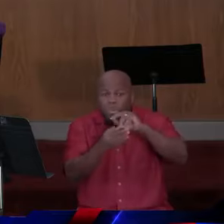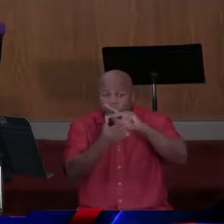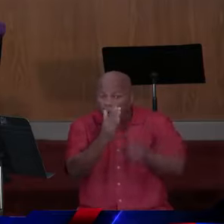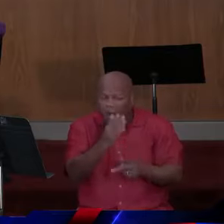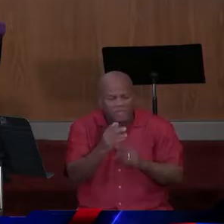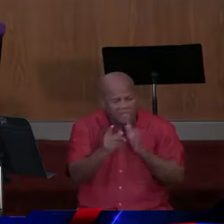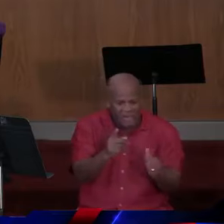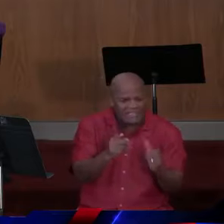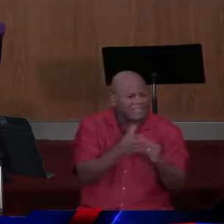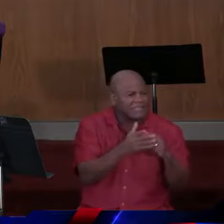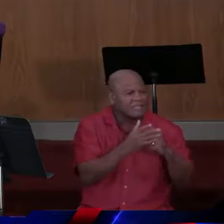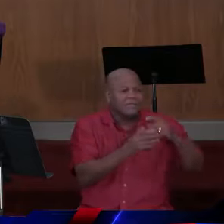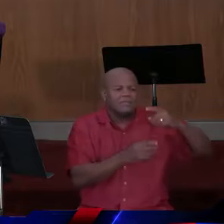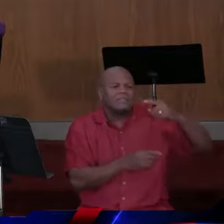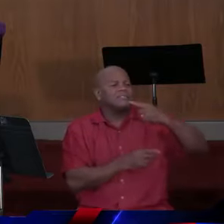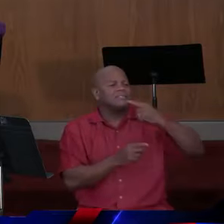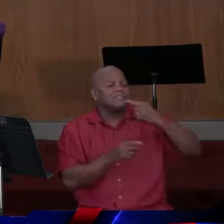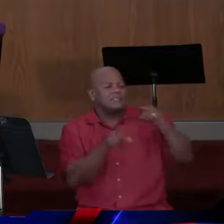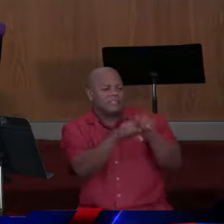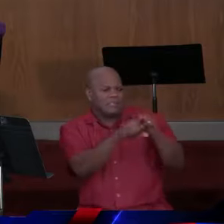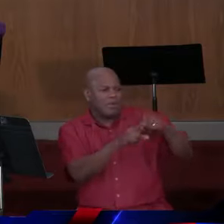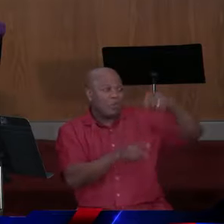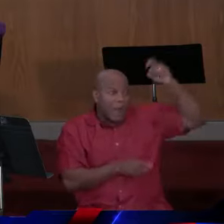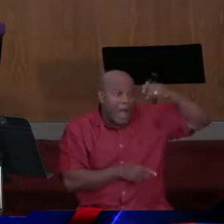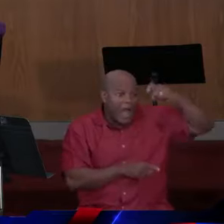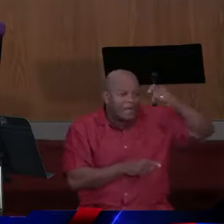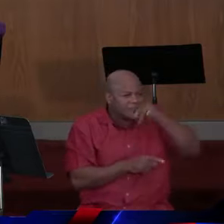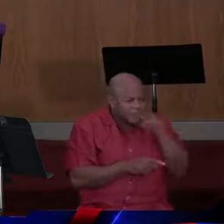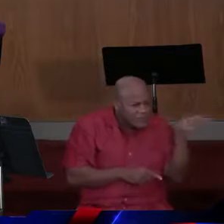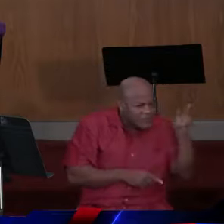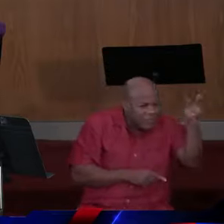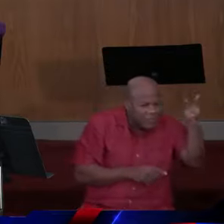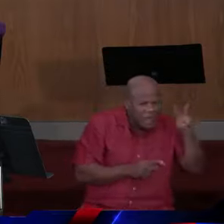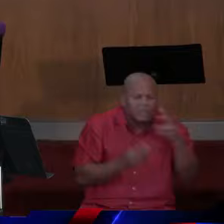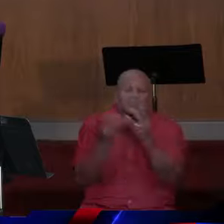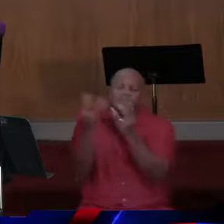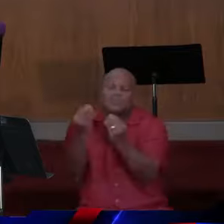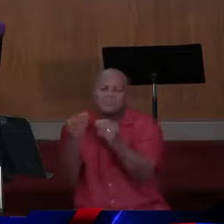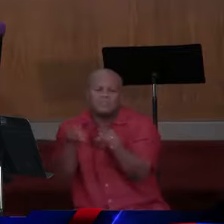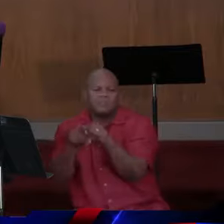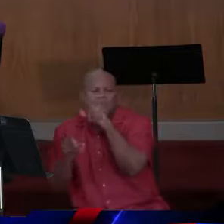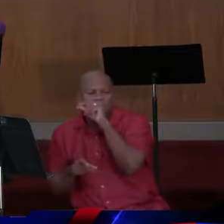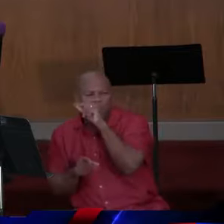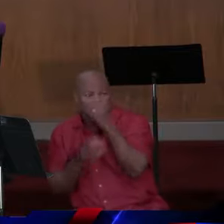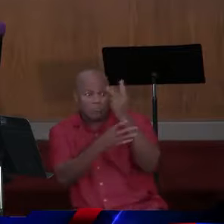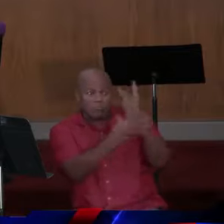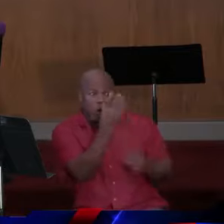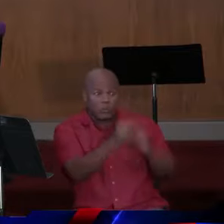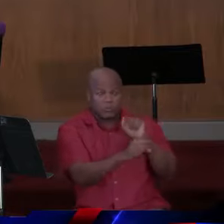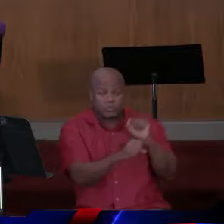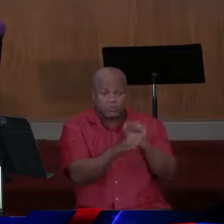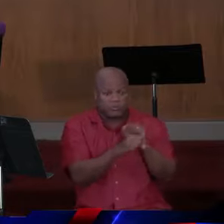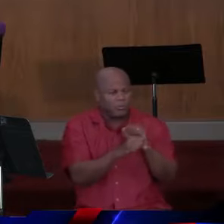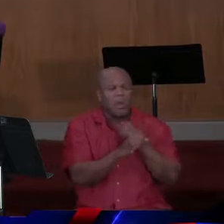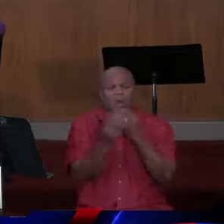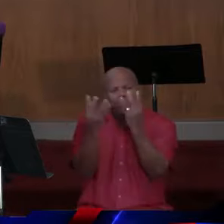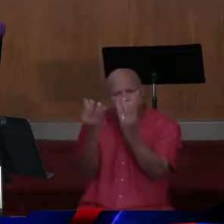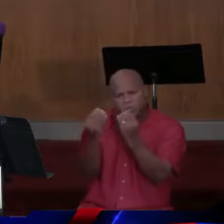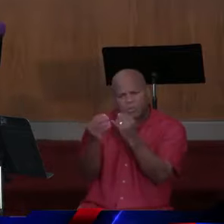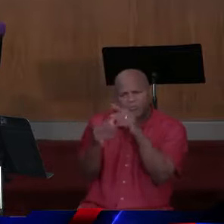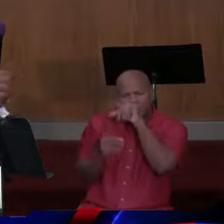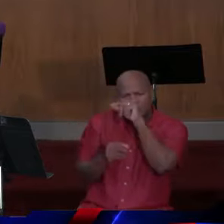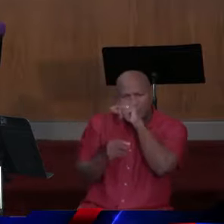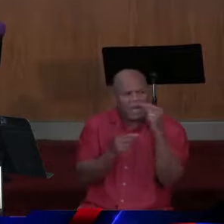to be wise as serpents, but gentle as doves. They're both operating. See, we want to be gentle as doves,